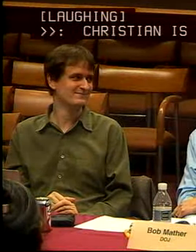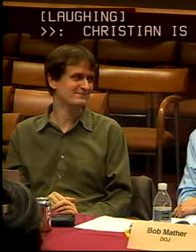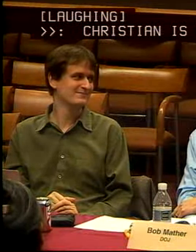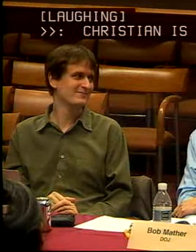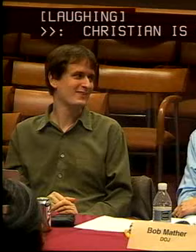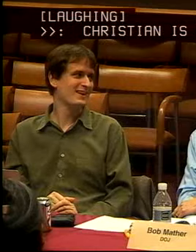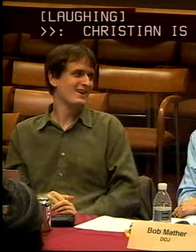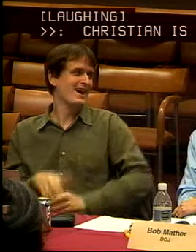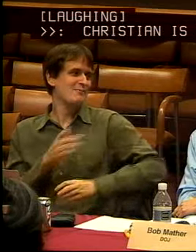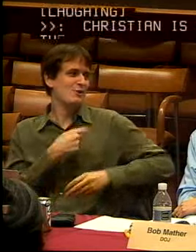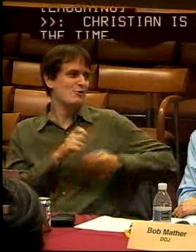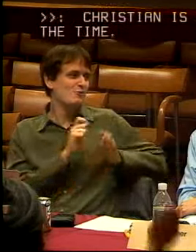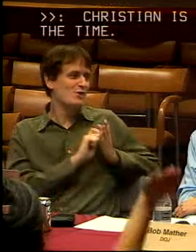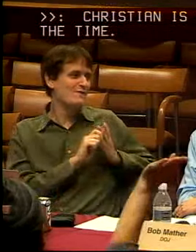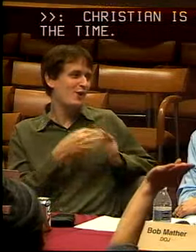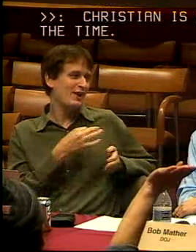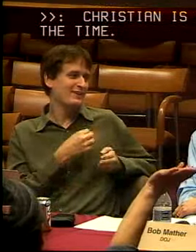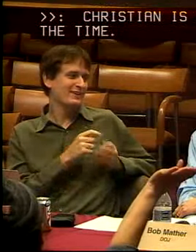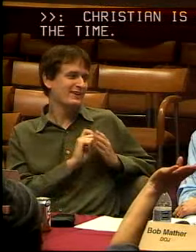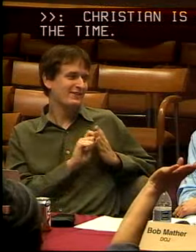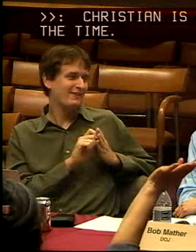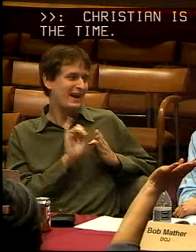Not yet. I haven't decided a time yet.